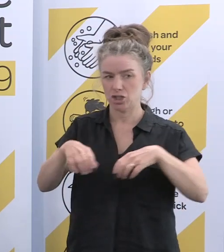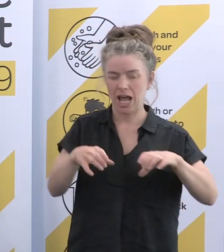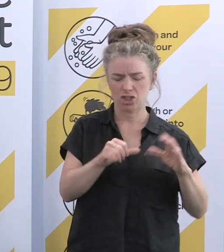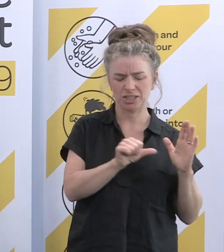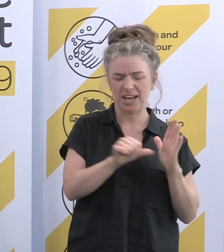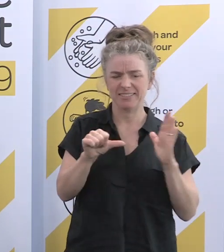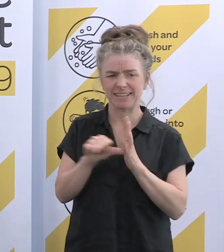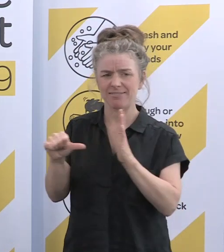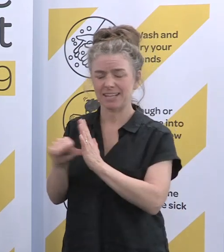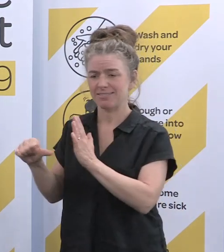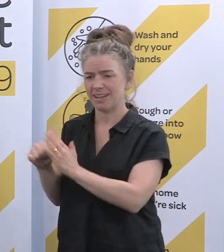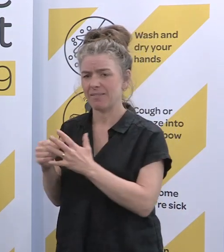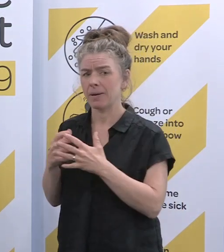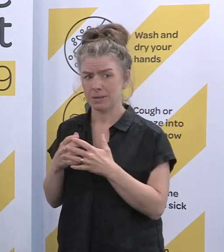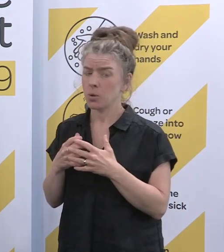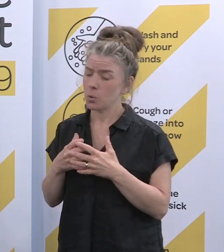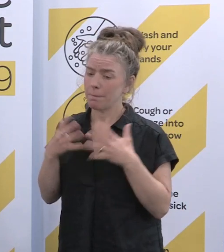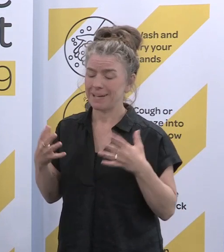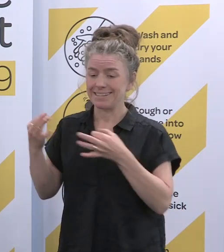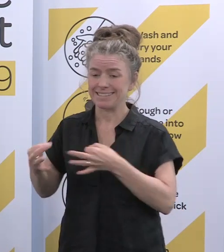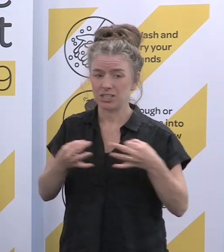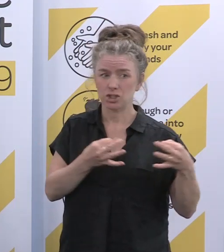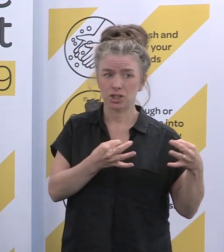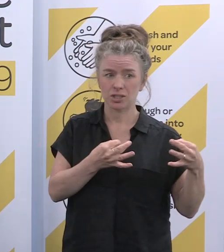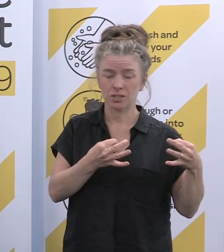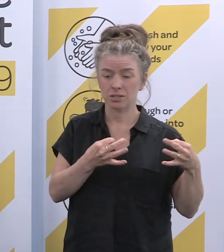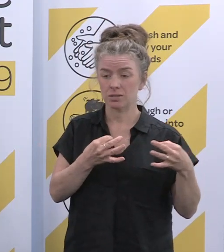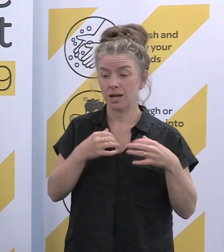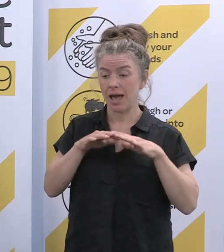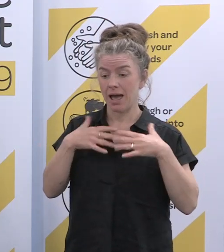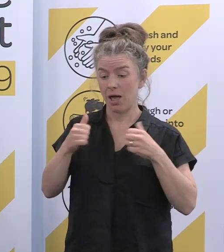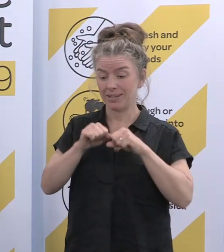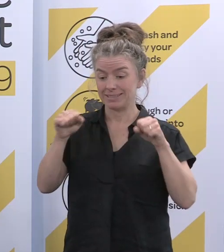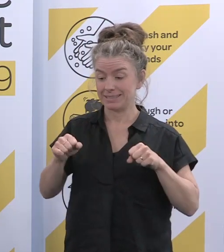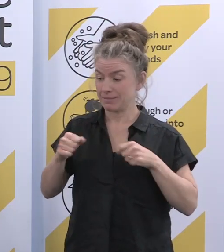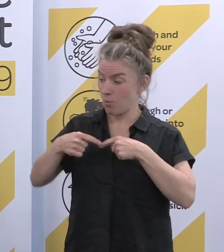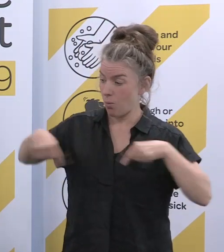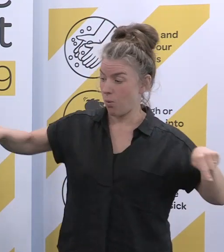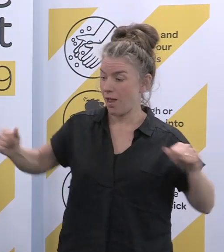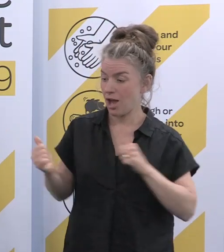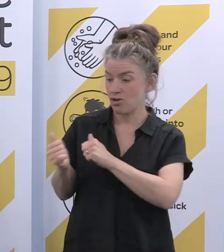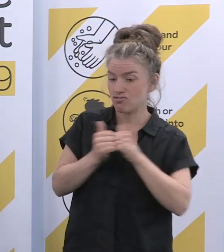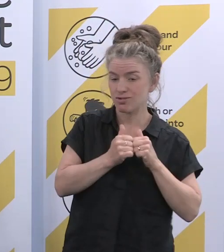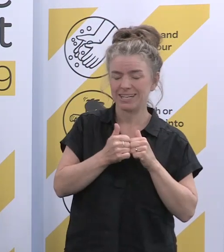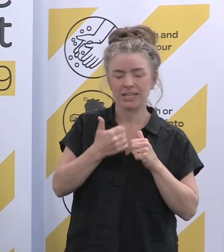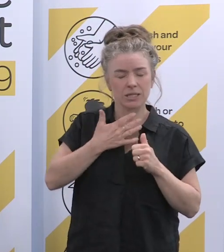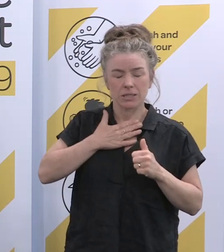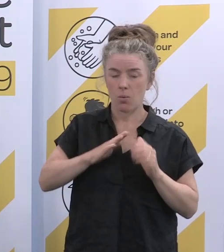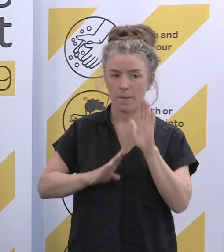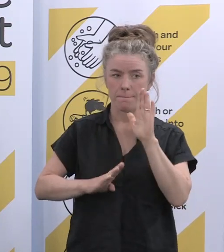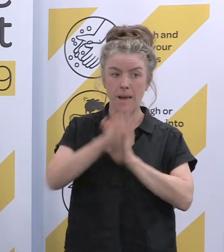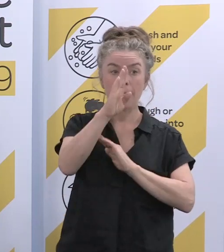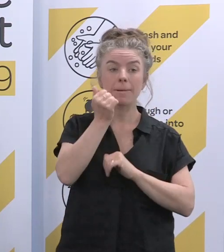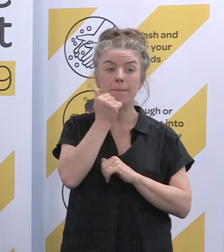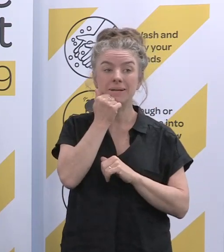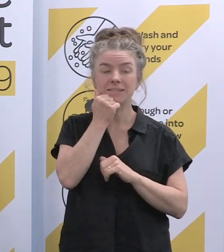with the express purpose, and this is where I agree with all my colleagues across the health system, the express purpose of avoiding that worst case scenario, because that's